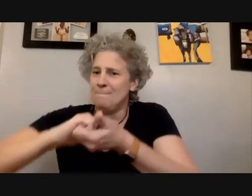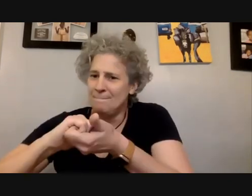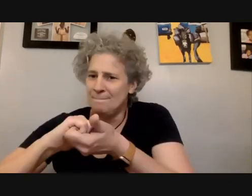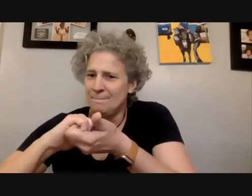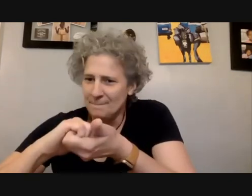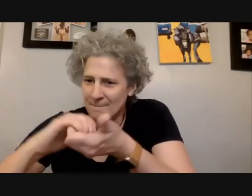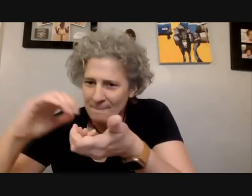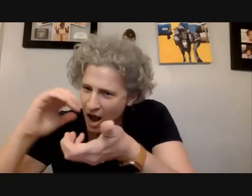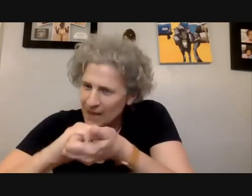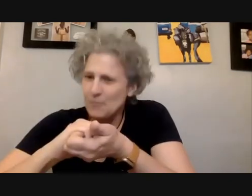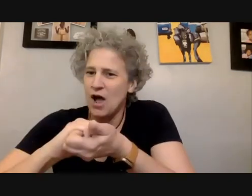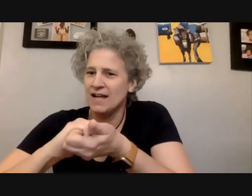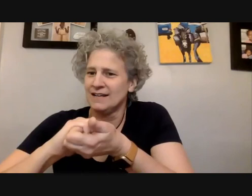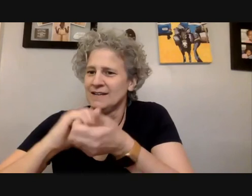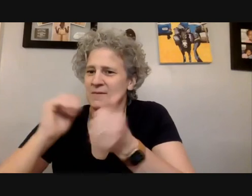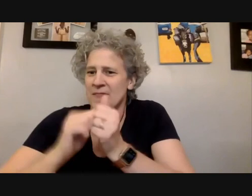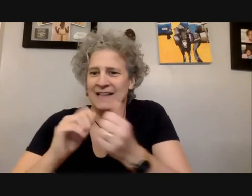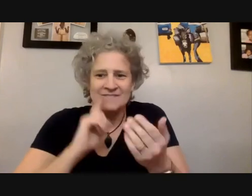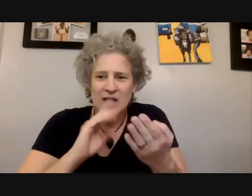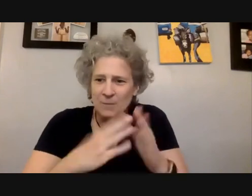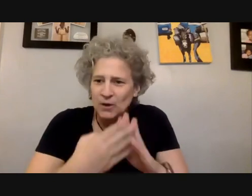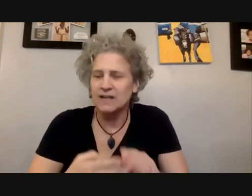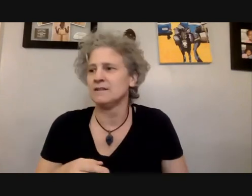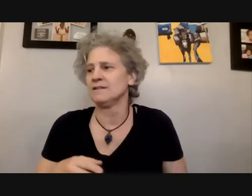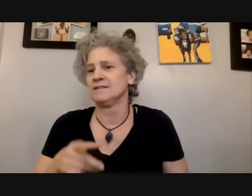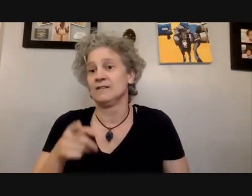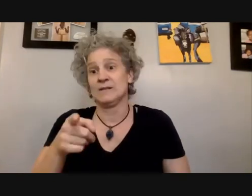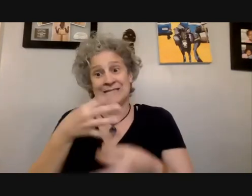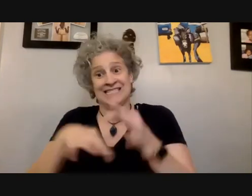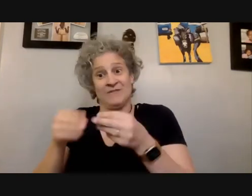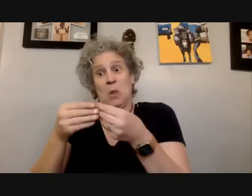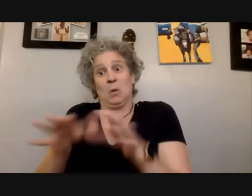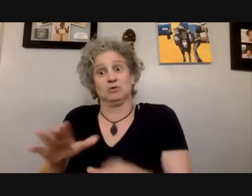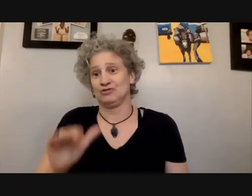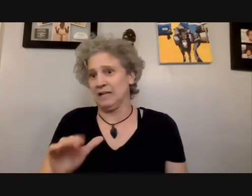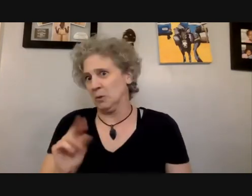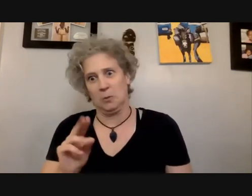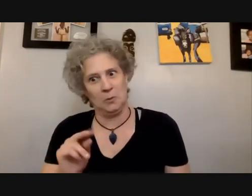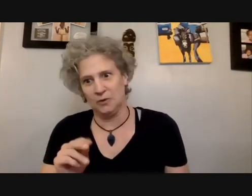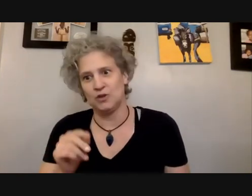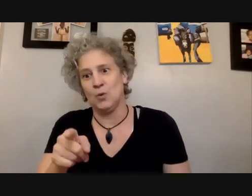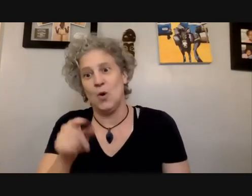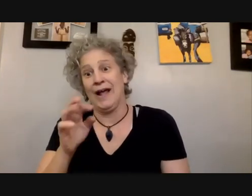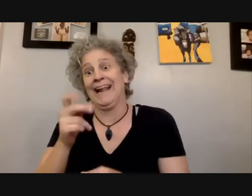One of the nice things about ASL, it is 24/7 access, guaranteed. And